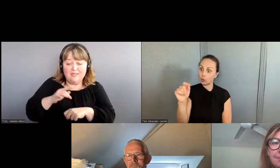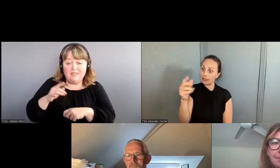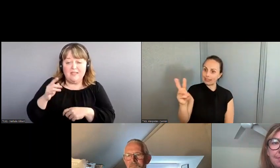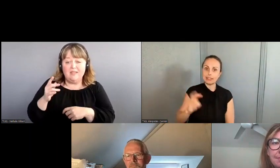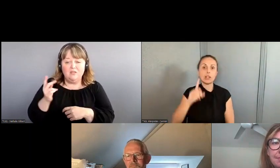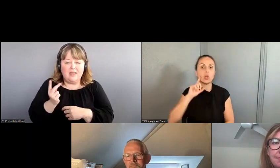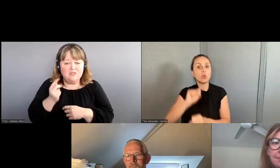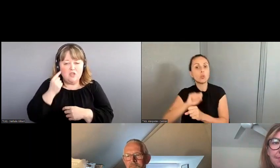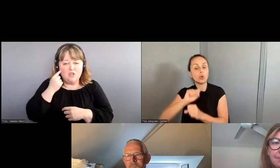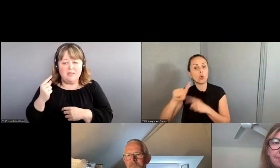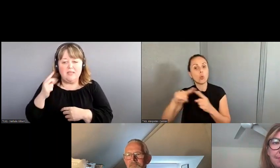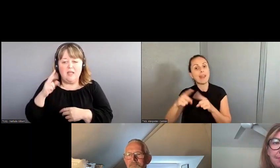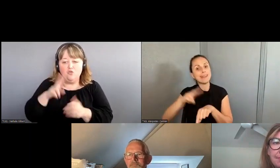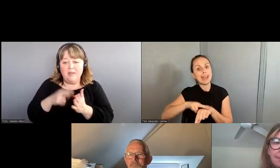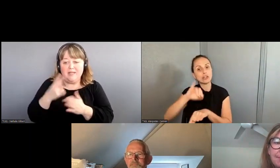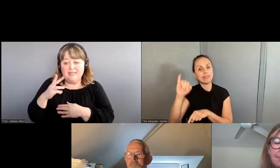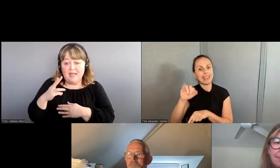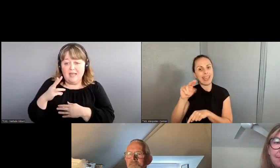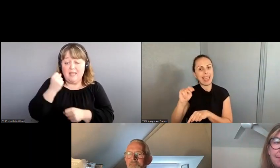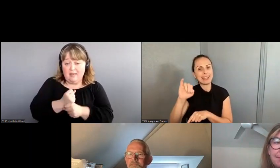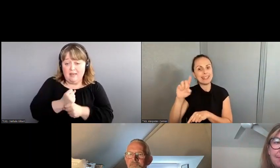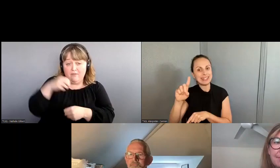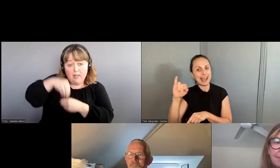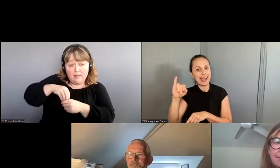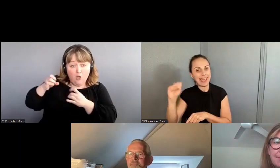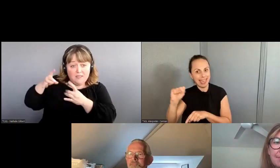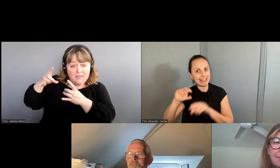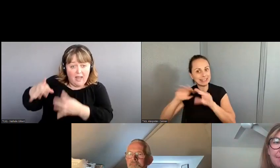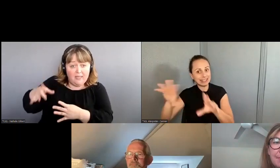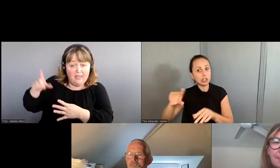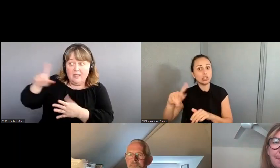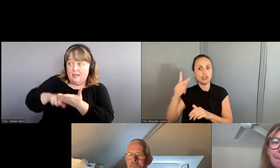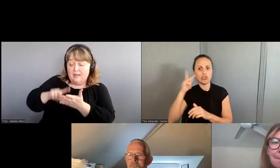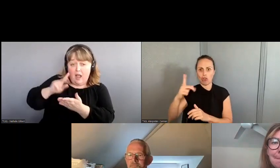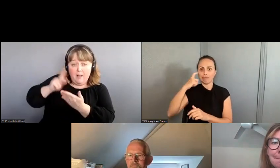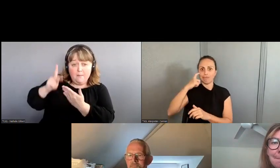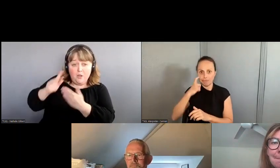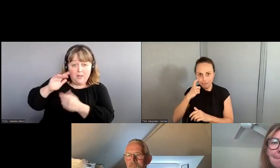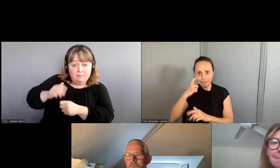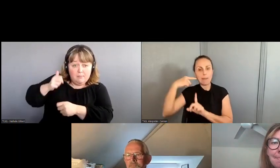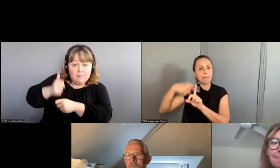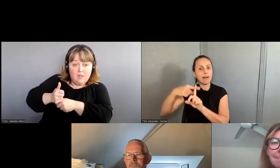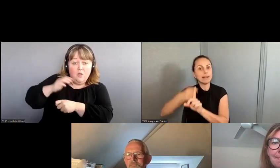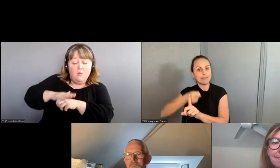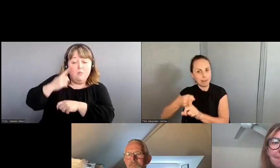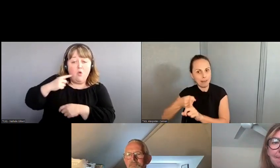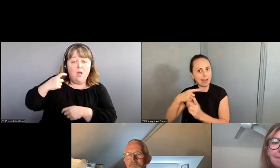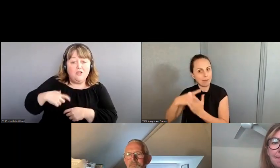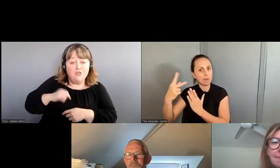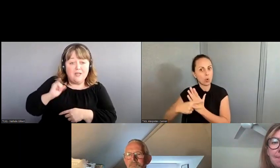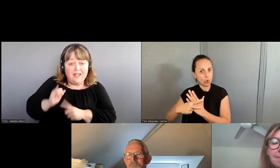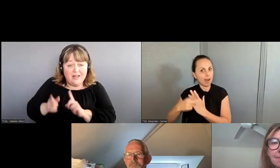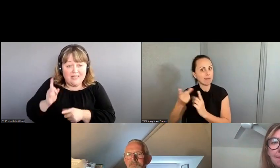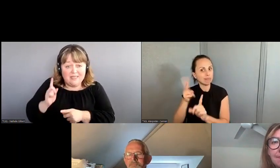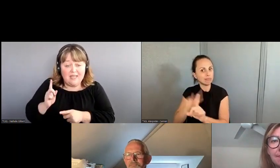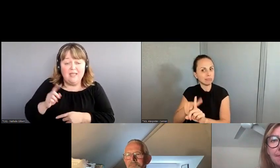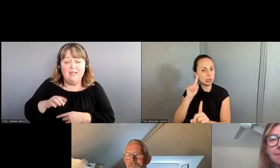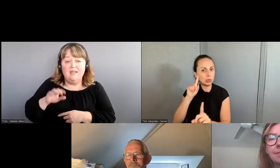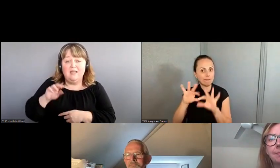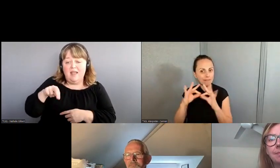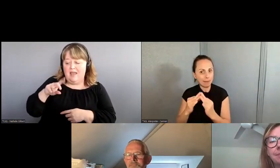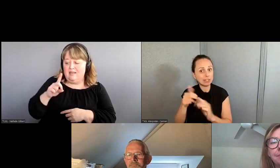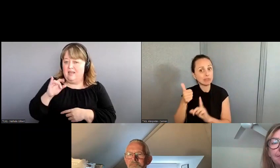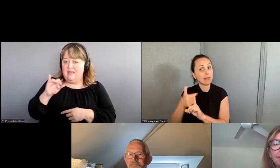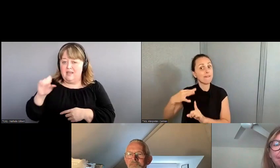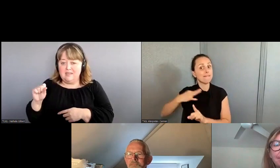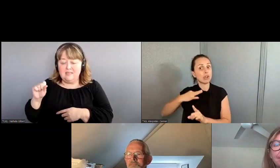Scheme, the NDIS, was rolled out and saw firsthand the positive impacts this program had on families. She's a volunteer